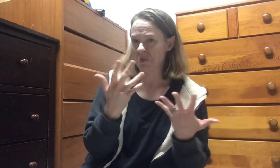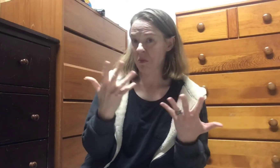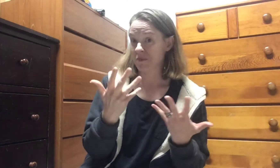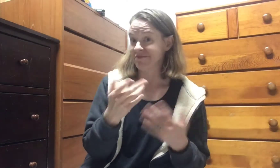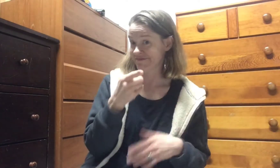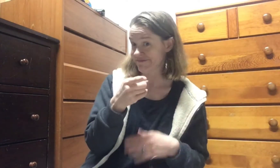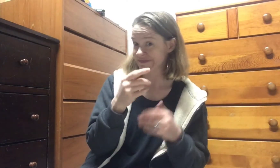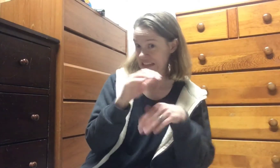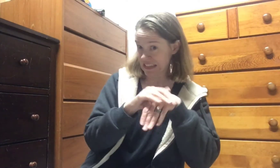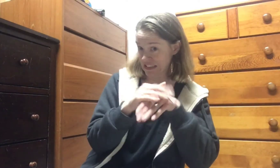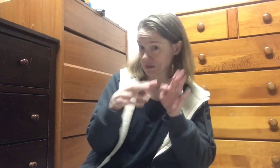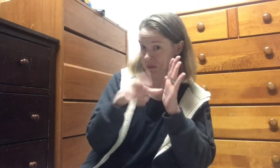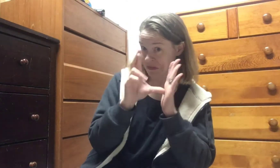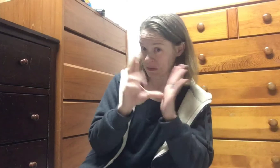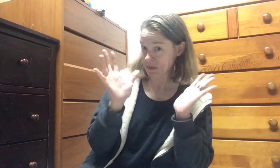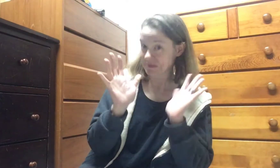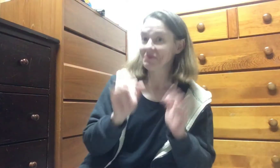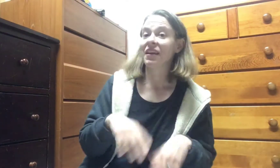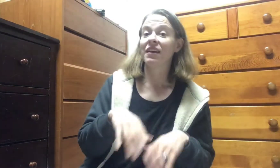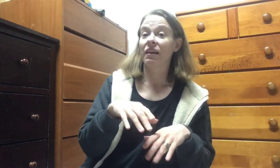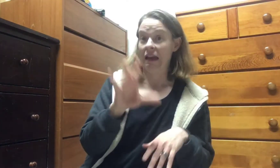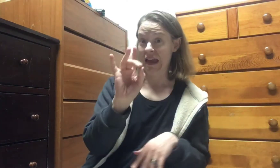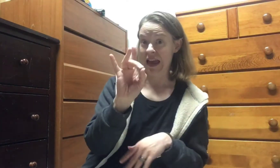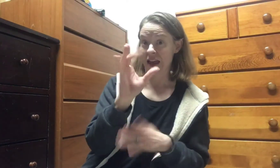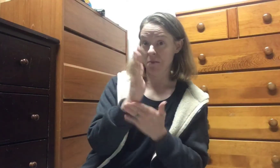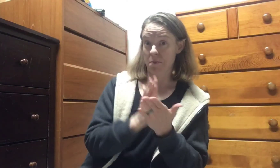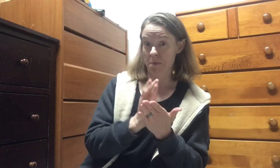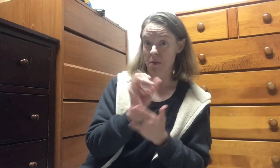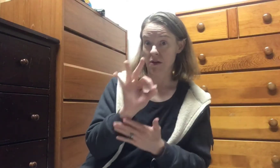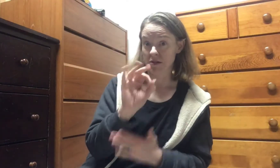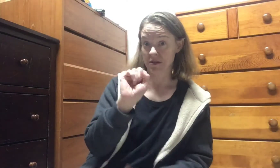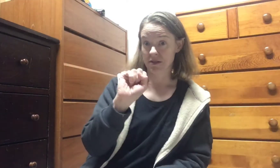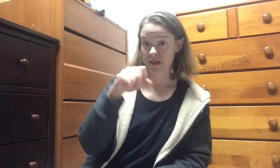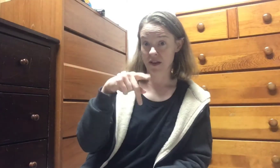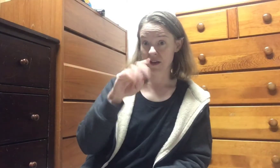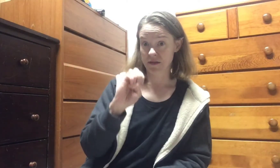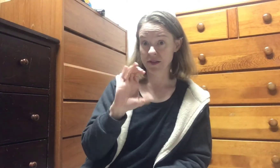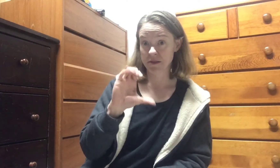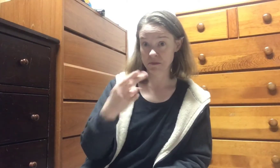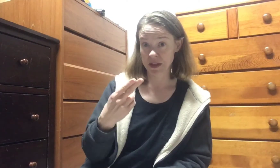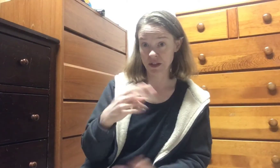So what is a conjunction? Here's a little English review. The 8 parts of speech,